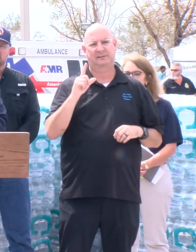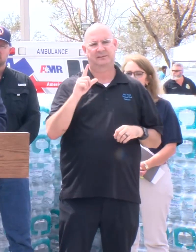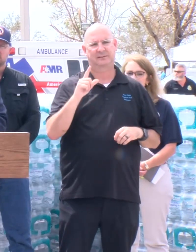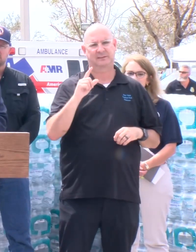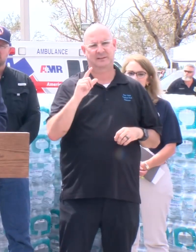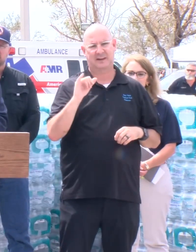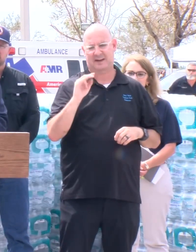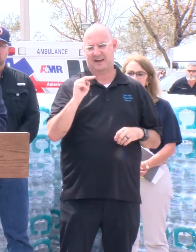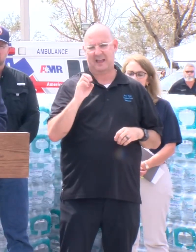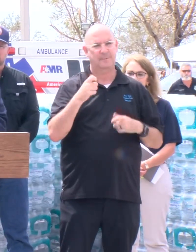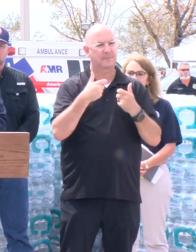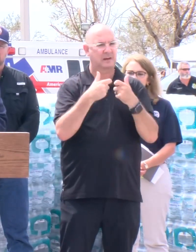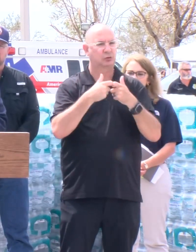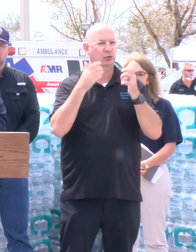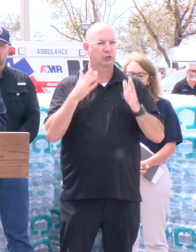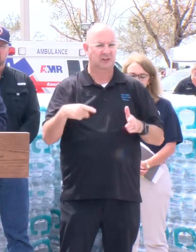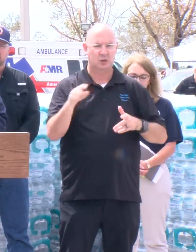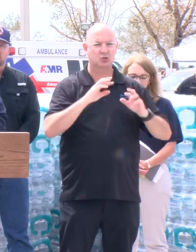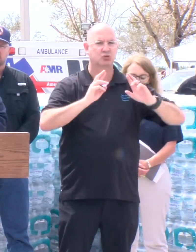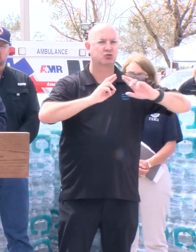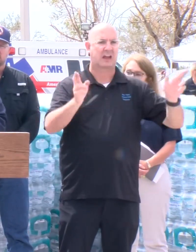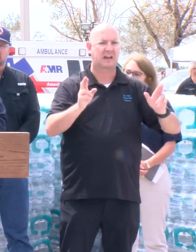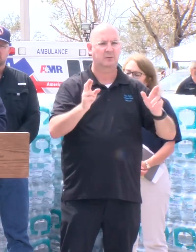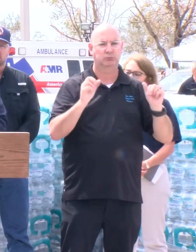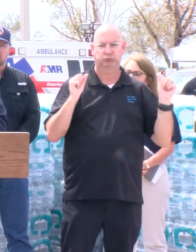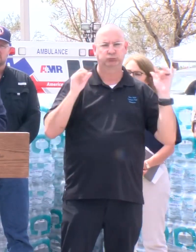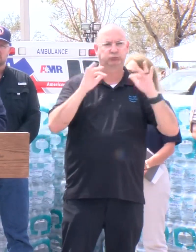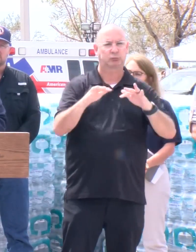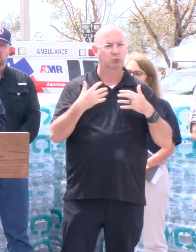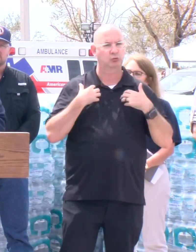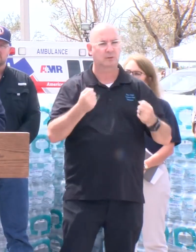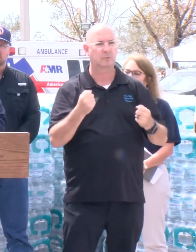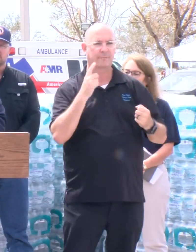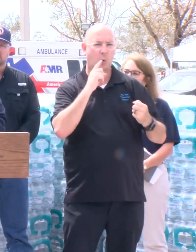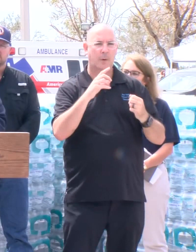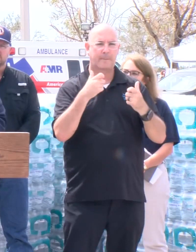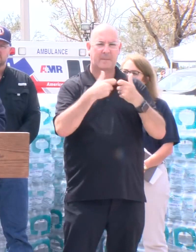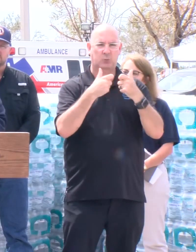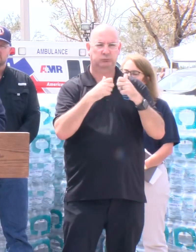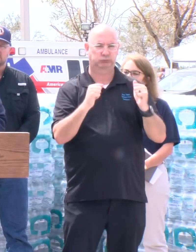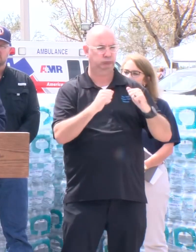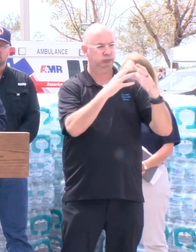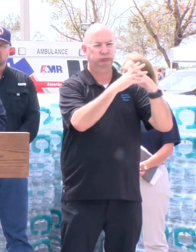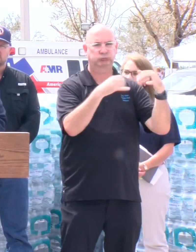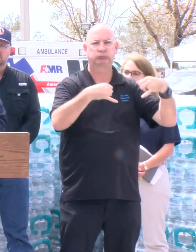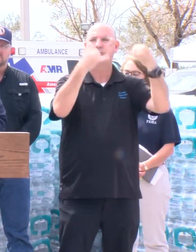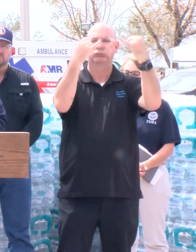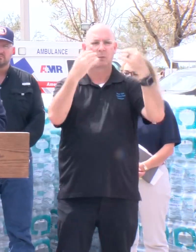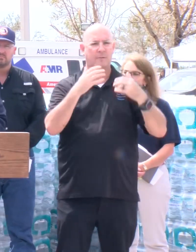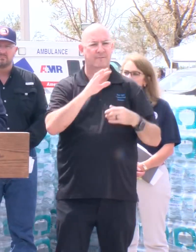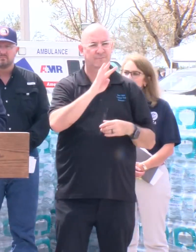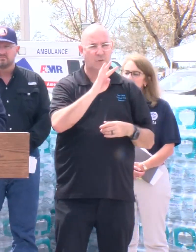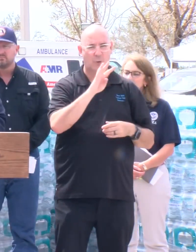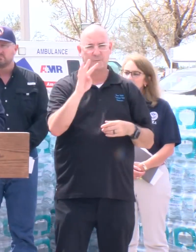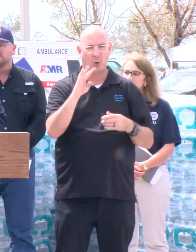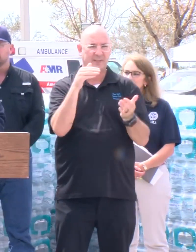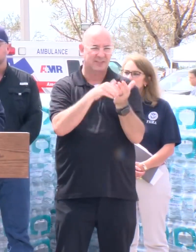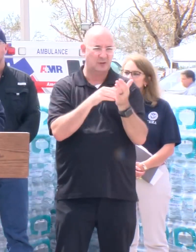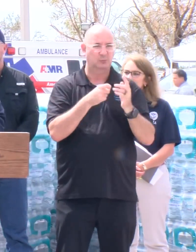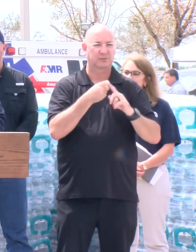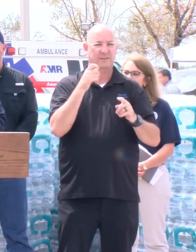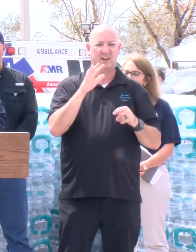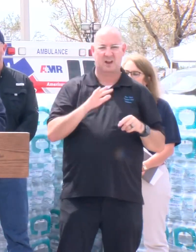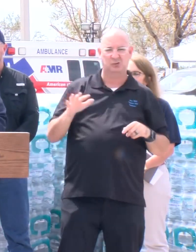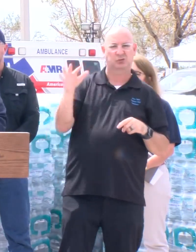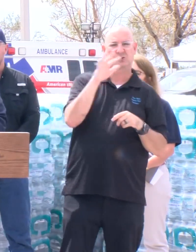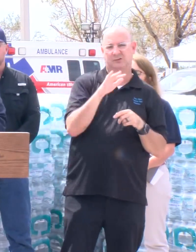power. 42,000 total across all the utility companies. We're now in a situation where, you know, there's still a